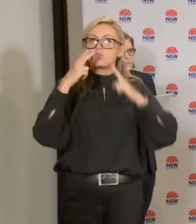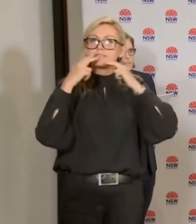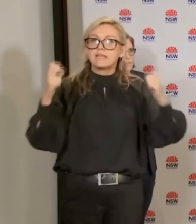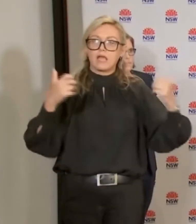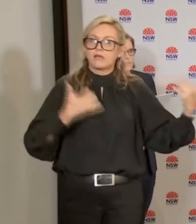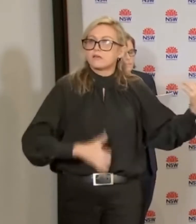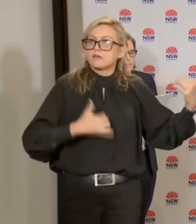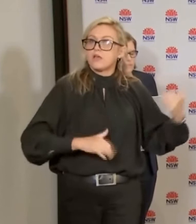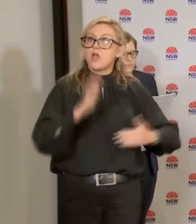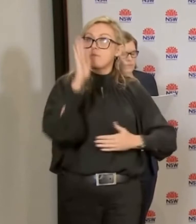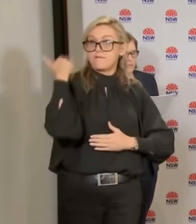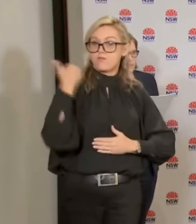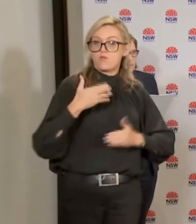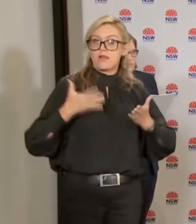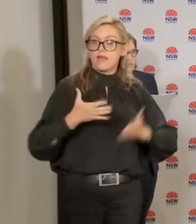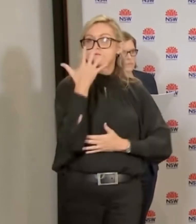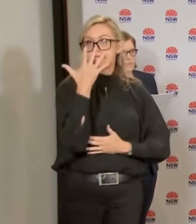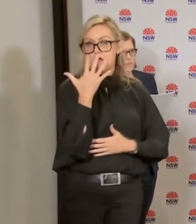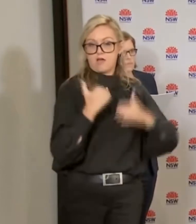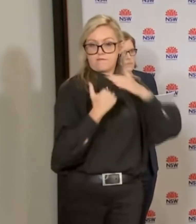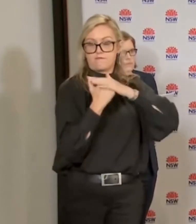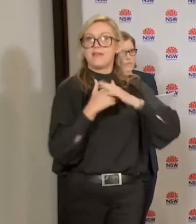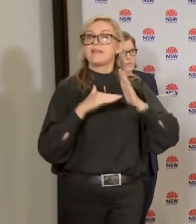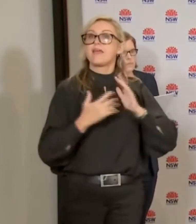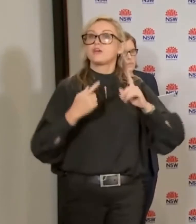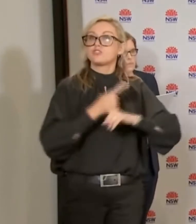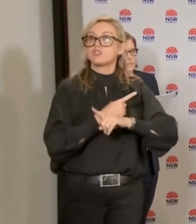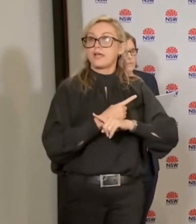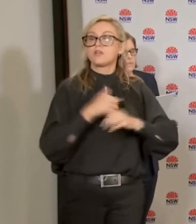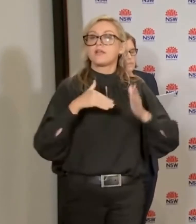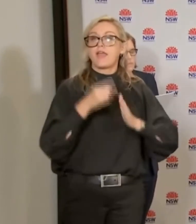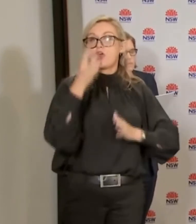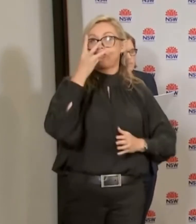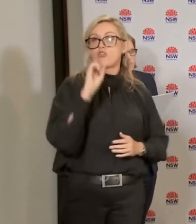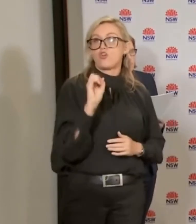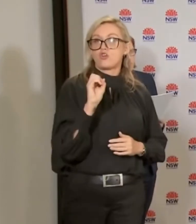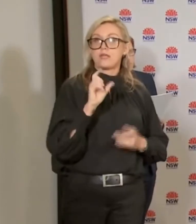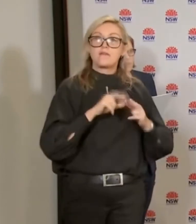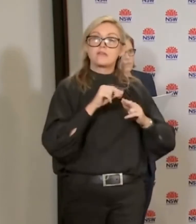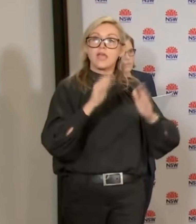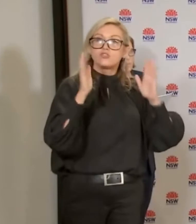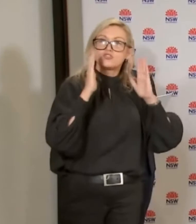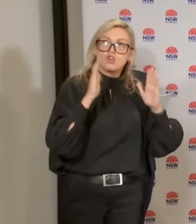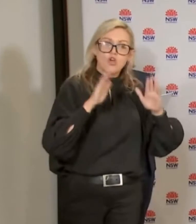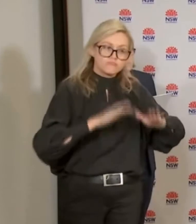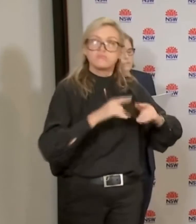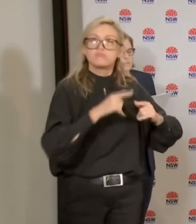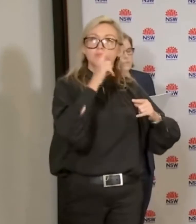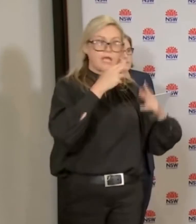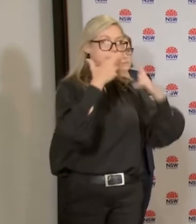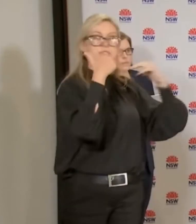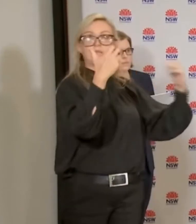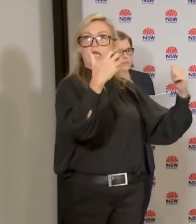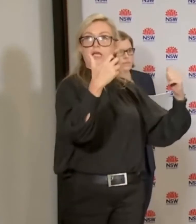5 indoors. It's now gone up to 30. So whether it's a choir at a place of worship or whether it's a choir at another venue, you can have up to